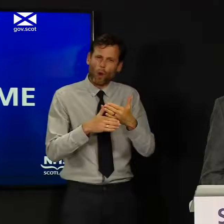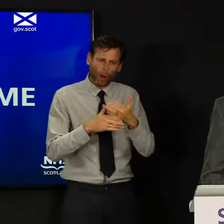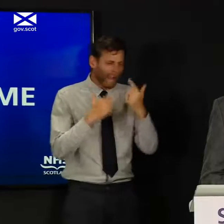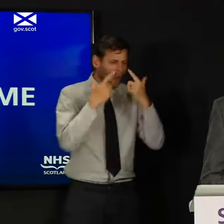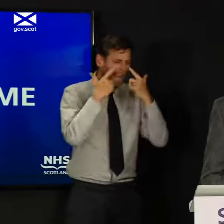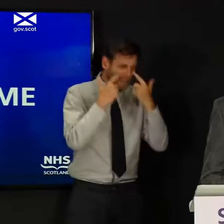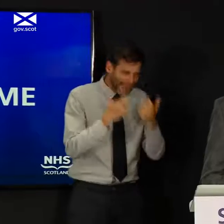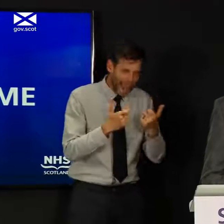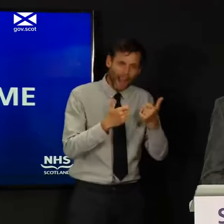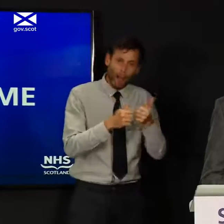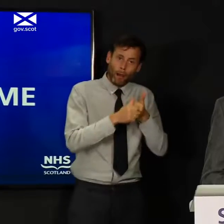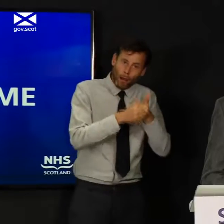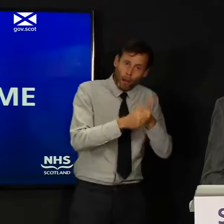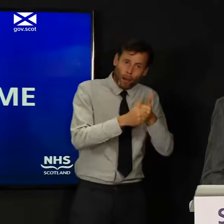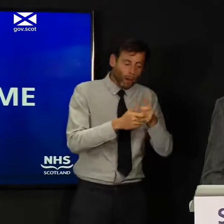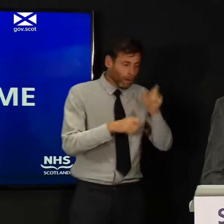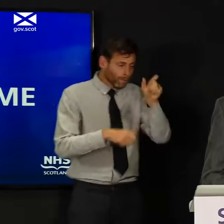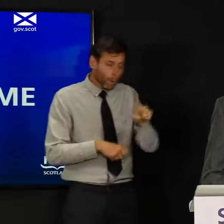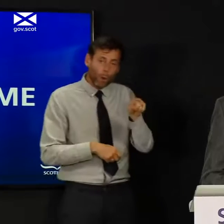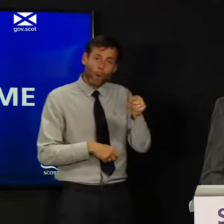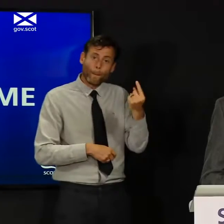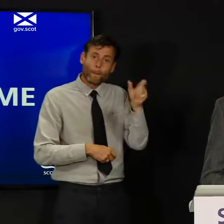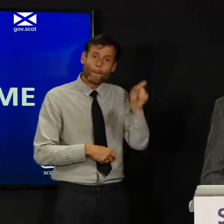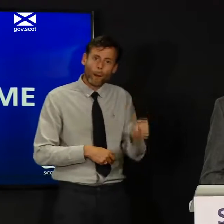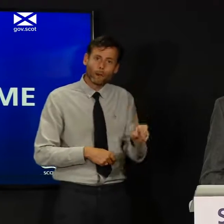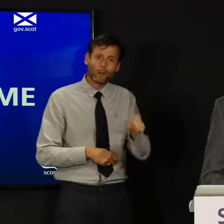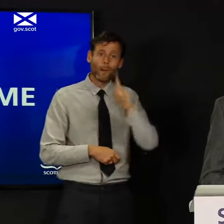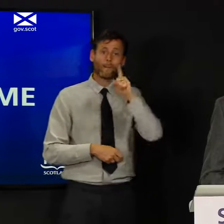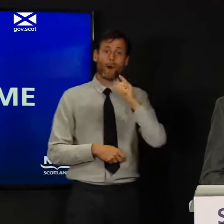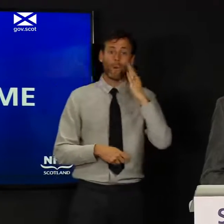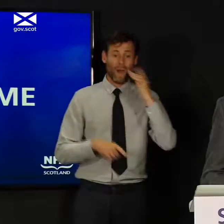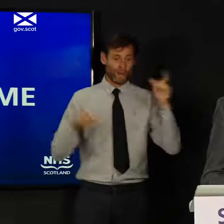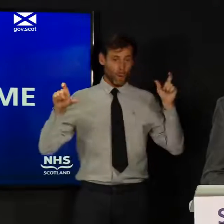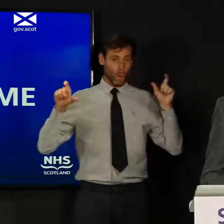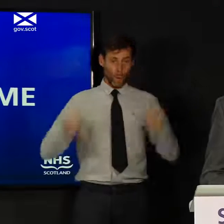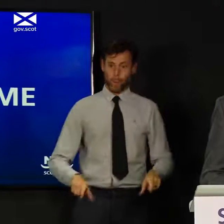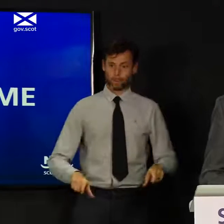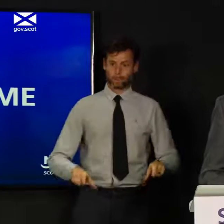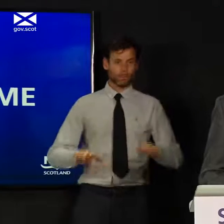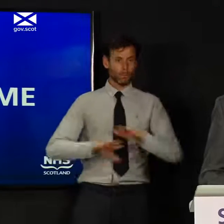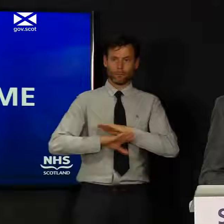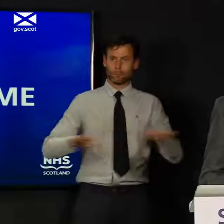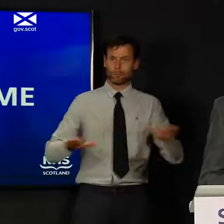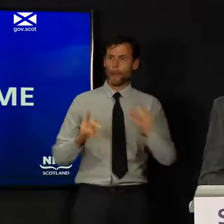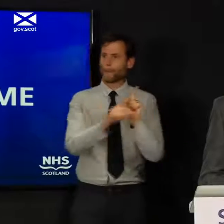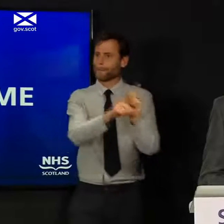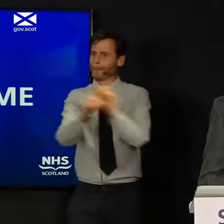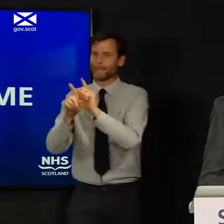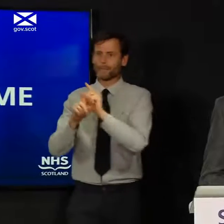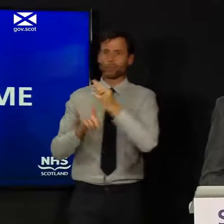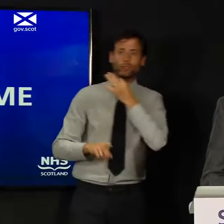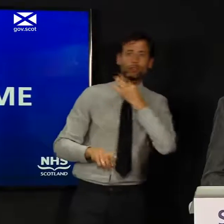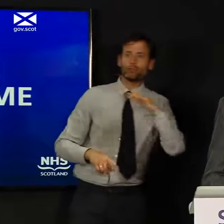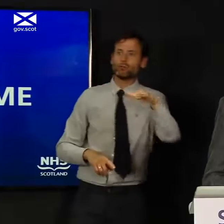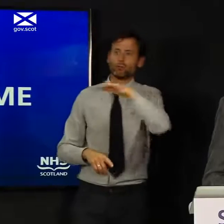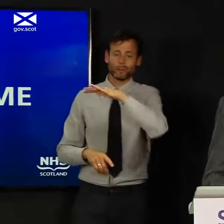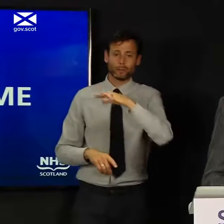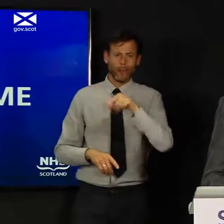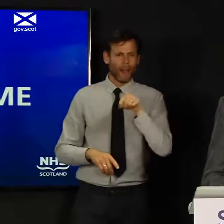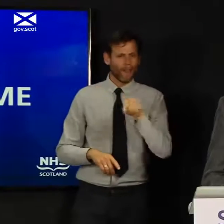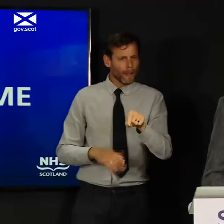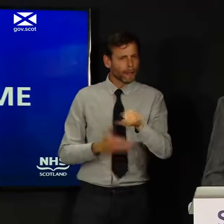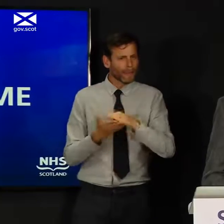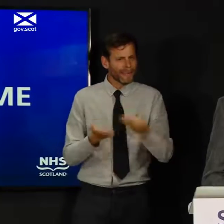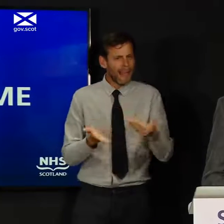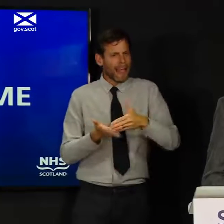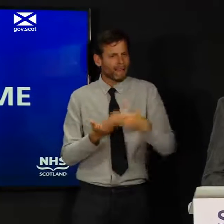harder work during a pandemic like we're experiencing. And carers often miss out on the support services available to them, and the added